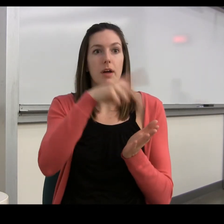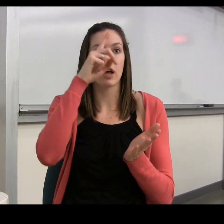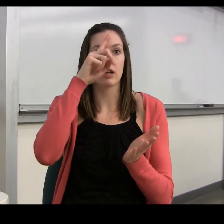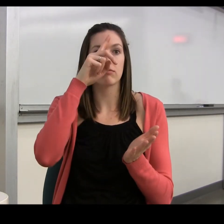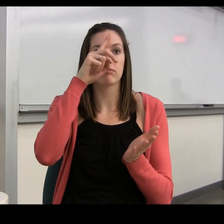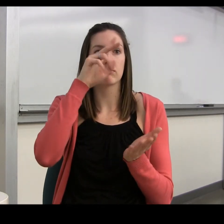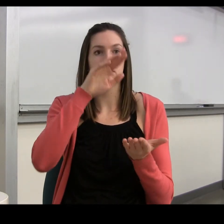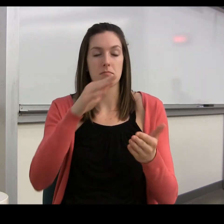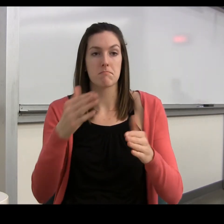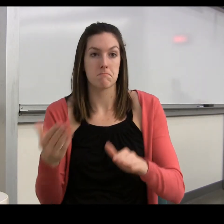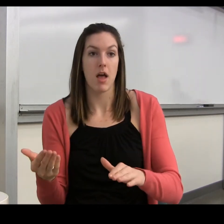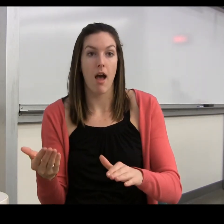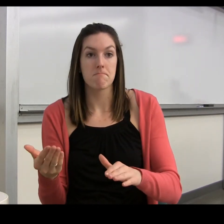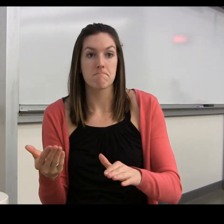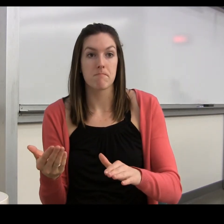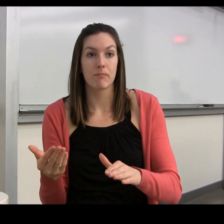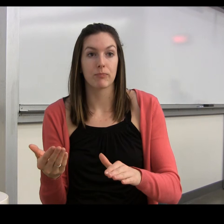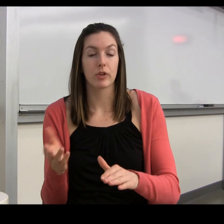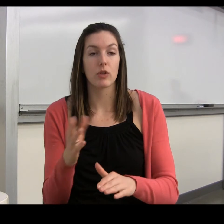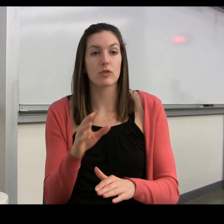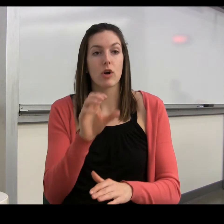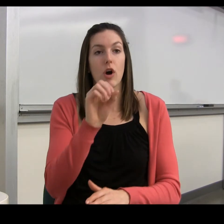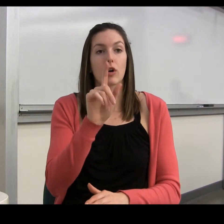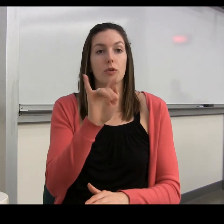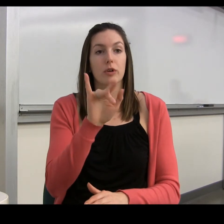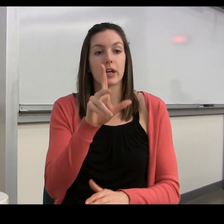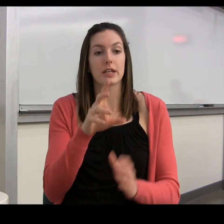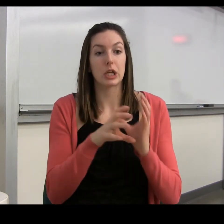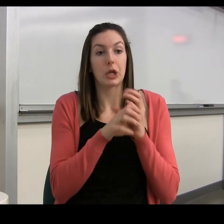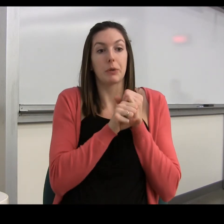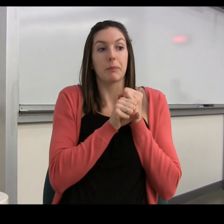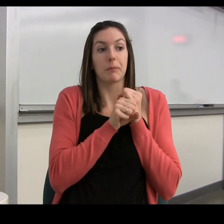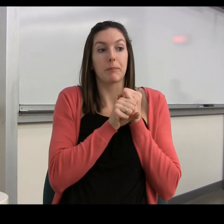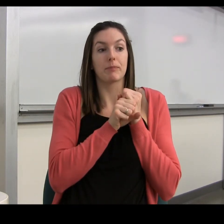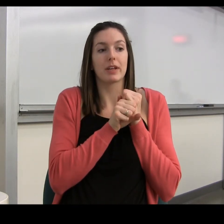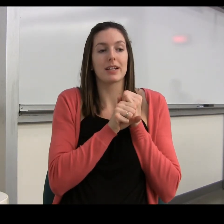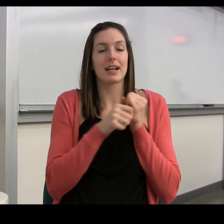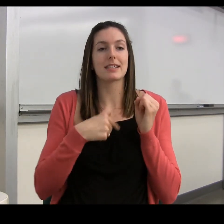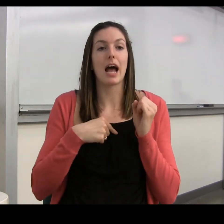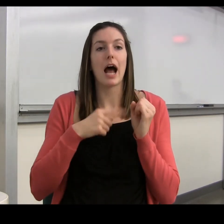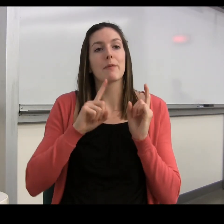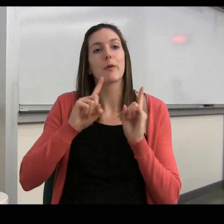So those arteries, that's why I go all the time to my cardiologist. I love it.